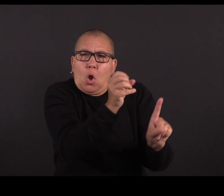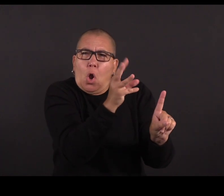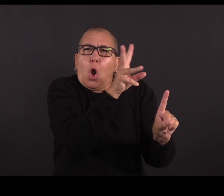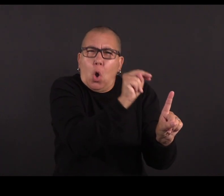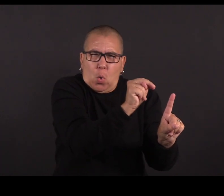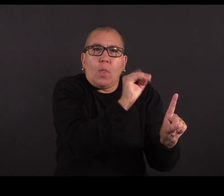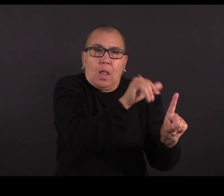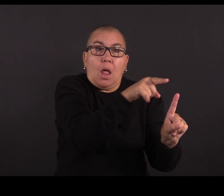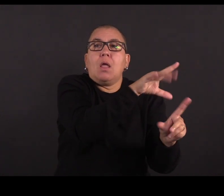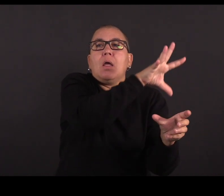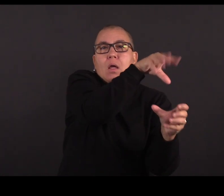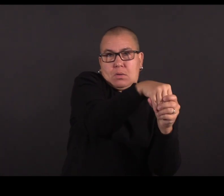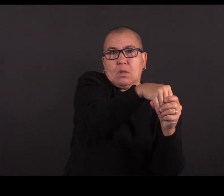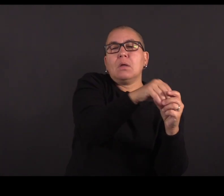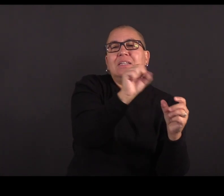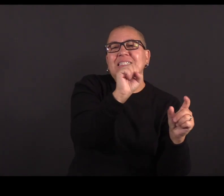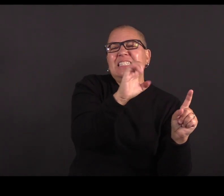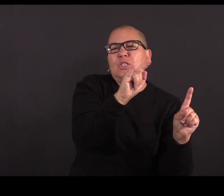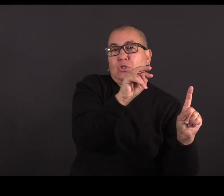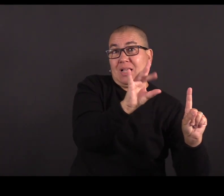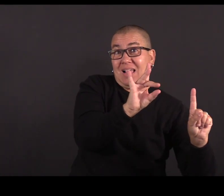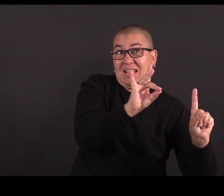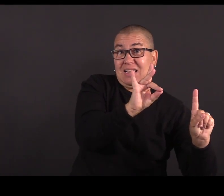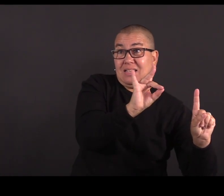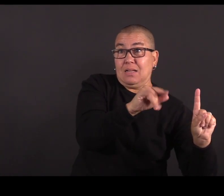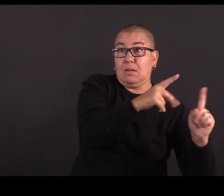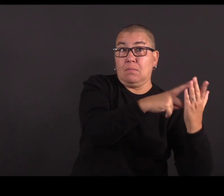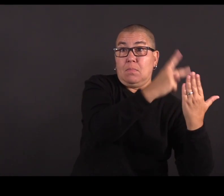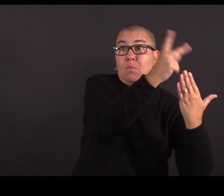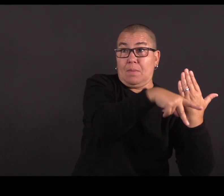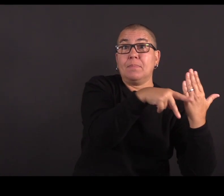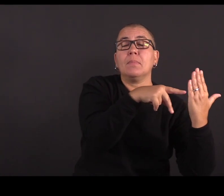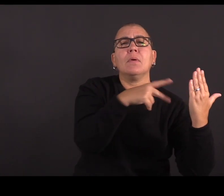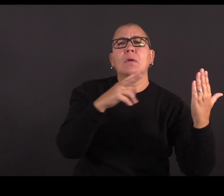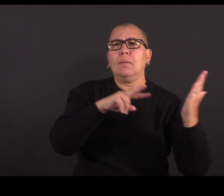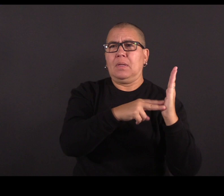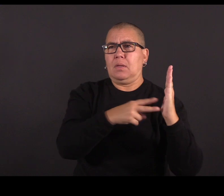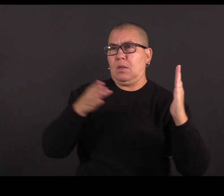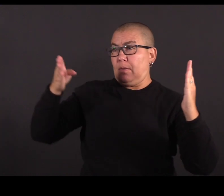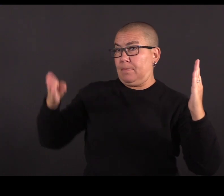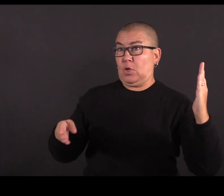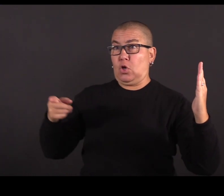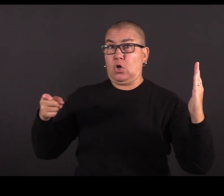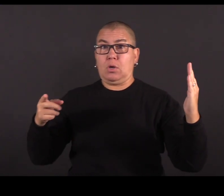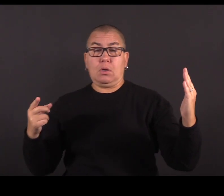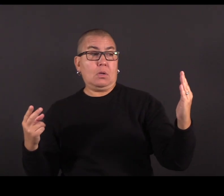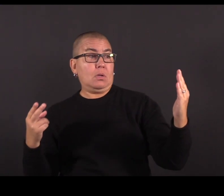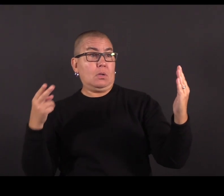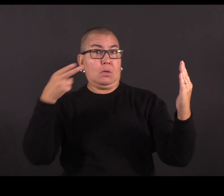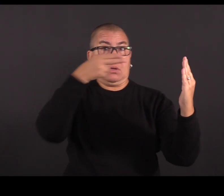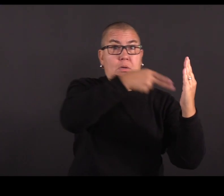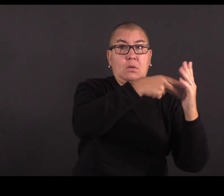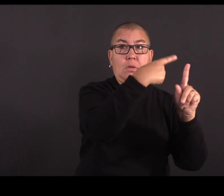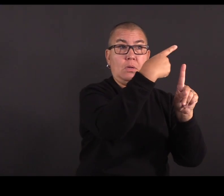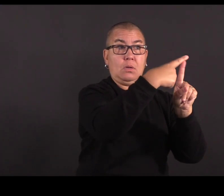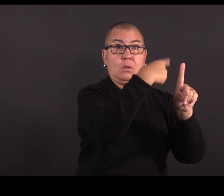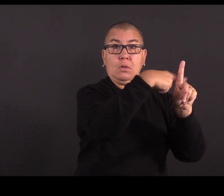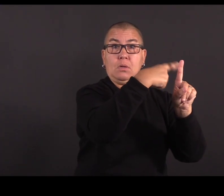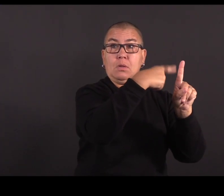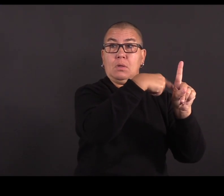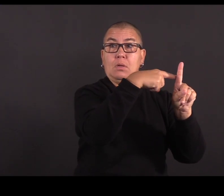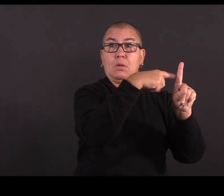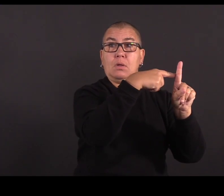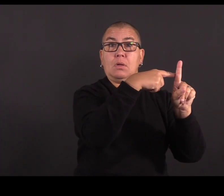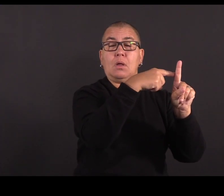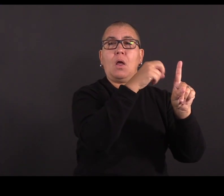program, the rental subsidy is attached to a particular building or a unit within a building rather